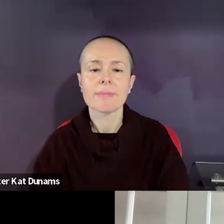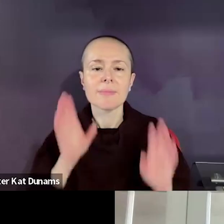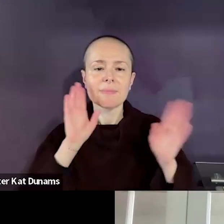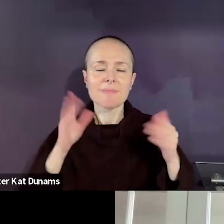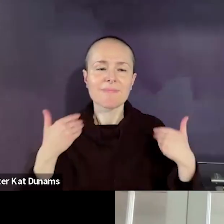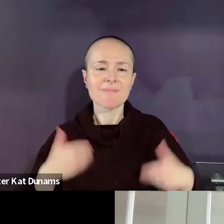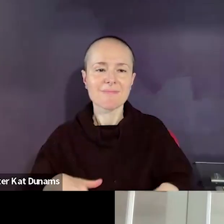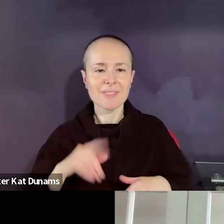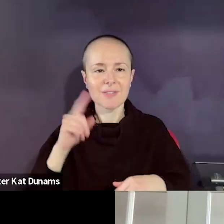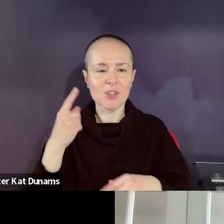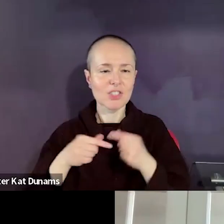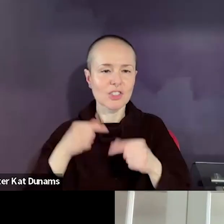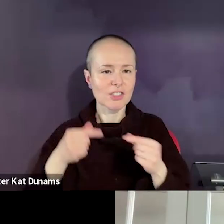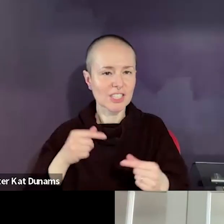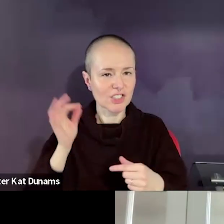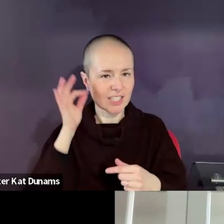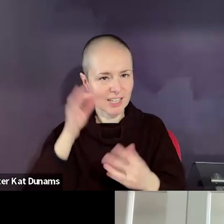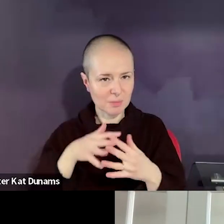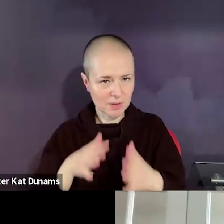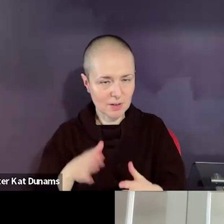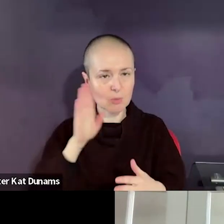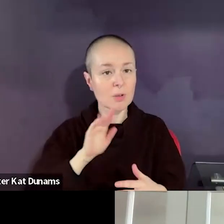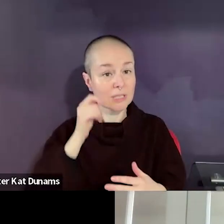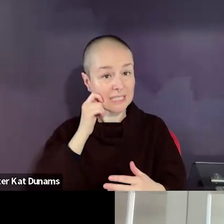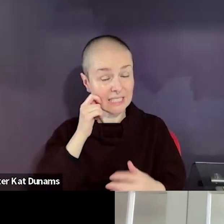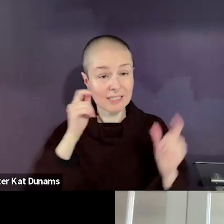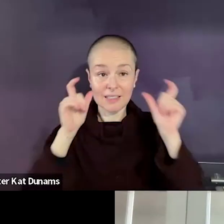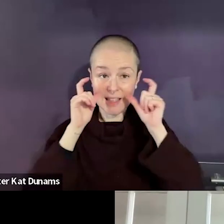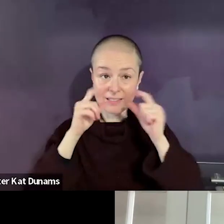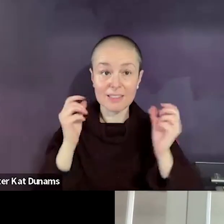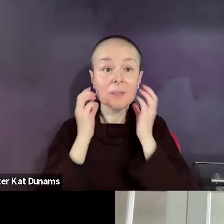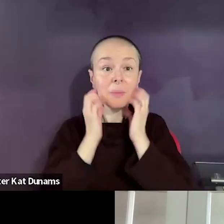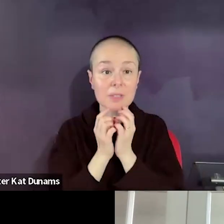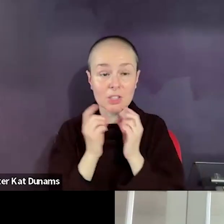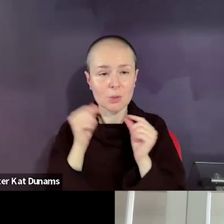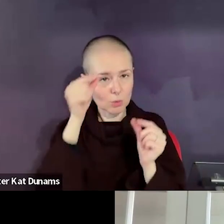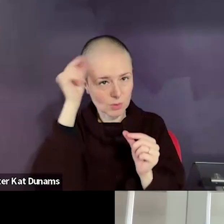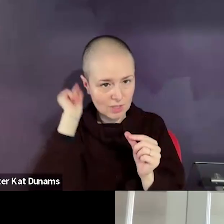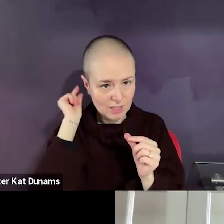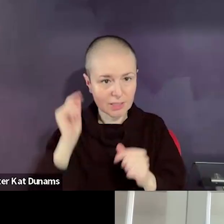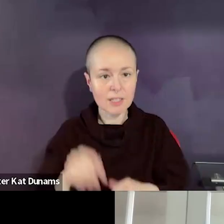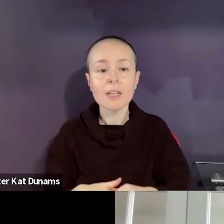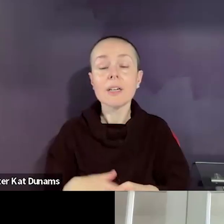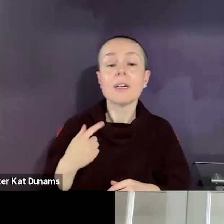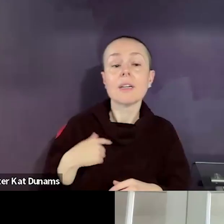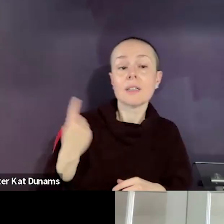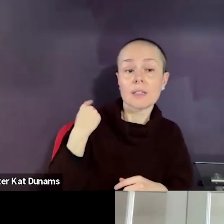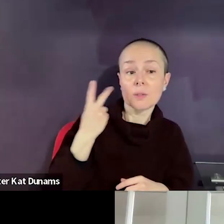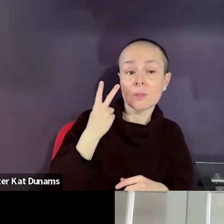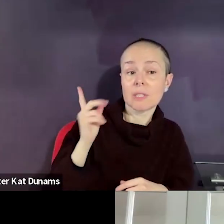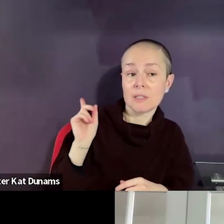I have brown skin, glasses, and beard and short hair. And behind me, in my backdrop, you will